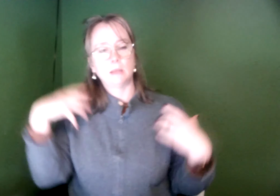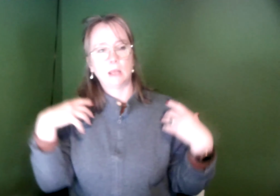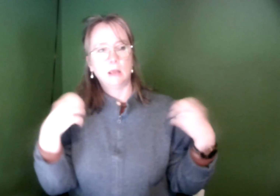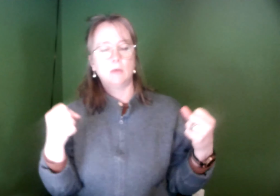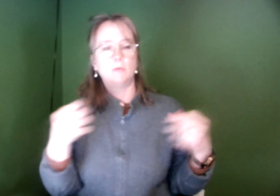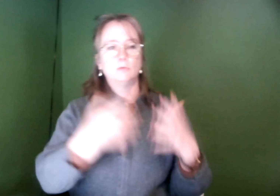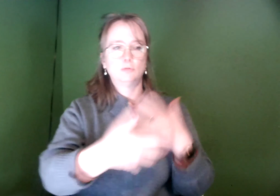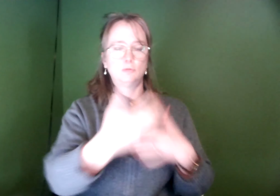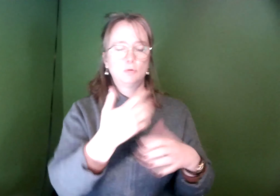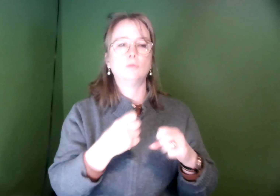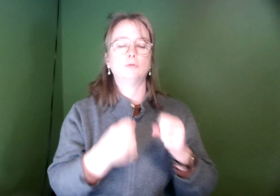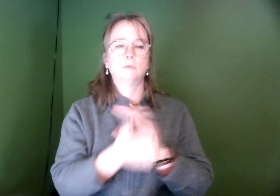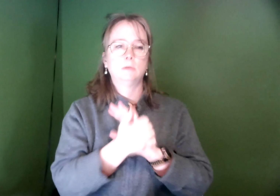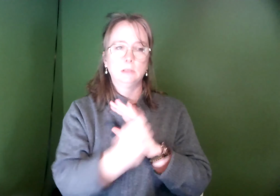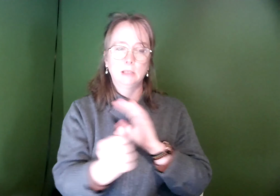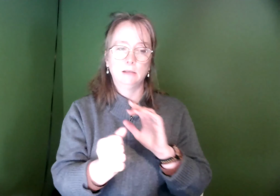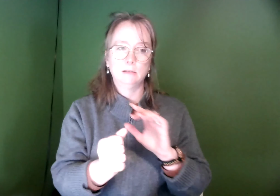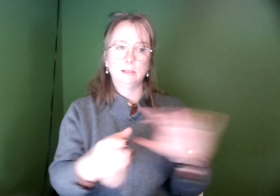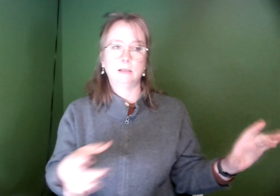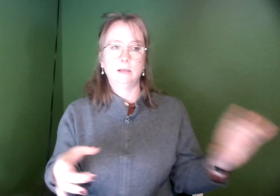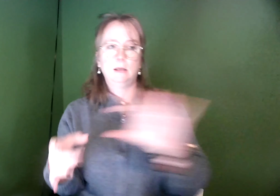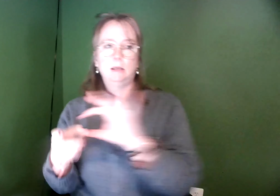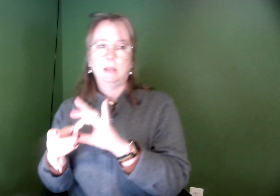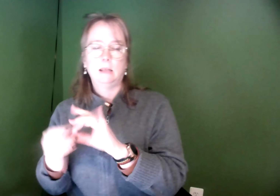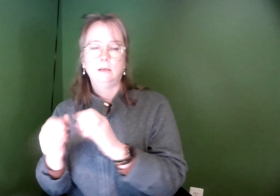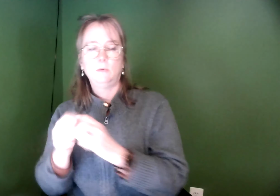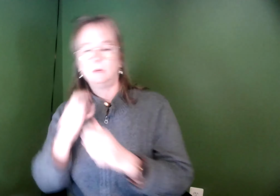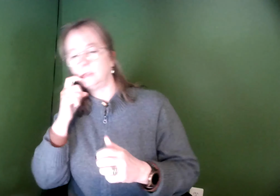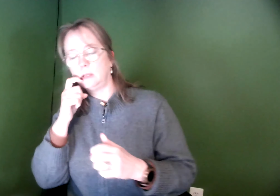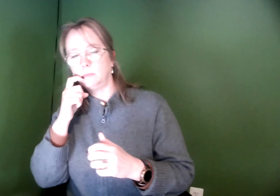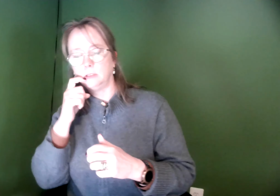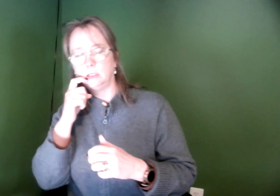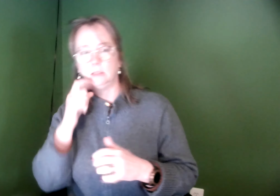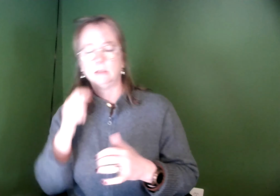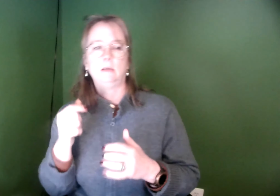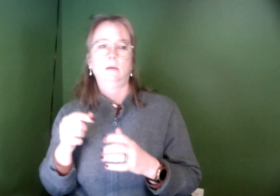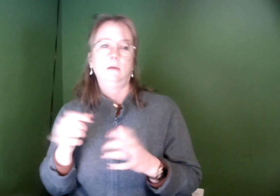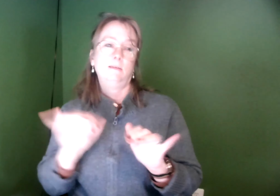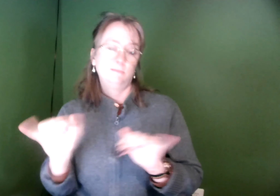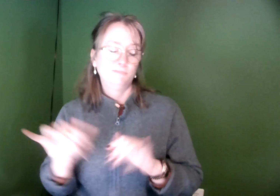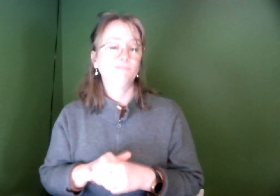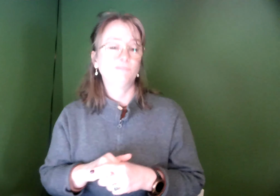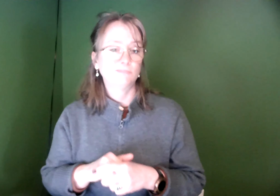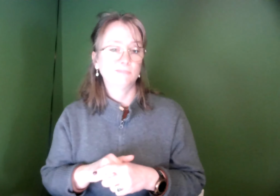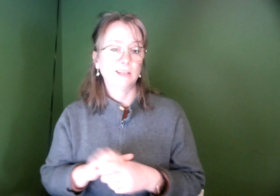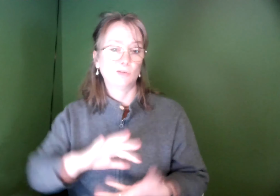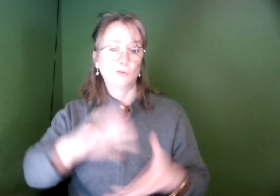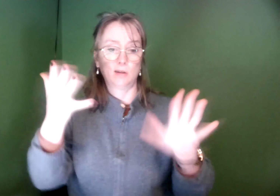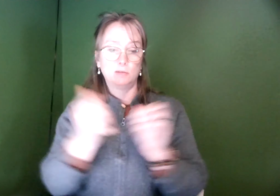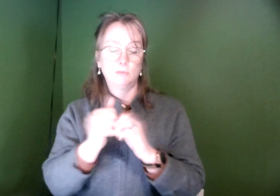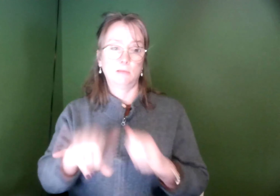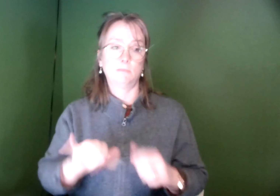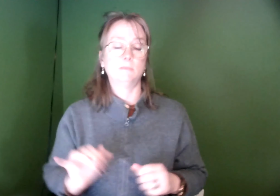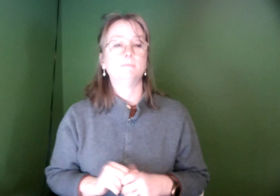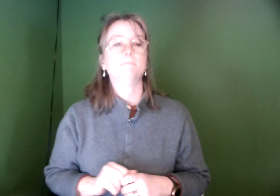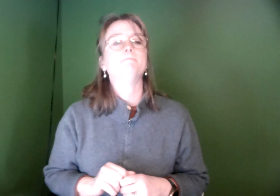resilience without talking about substance use, as our community and country is facing such a crisis with that as well. I